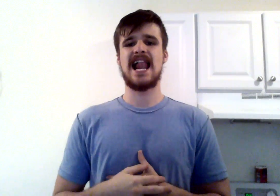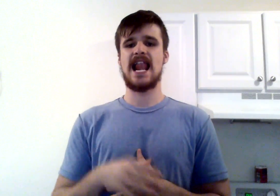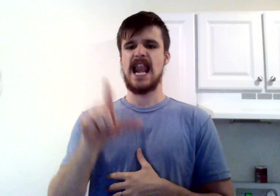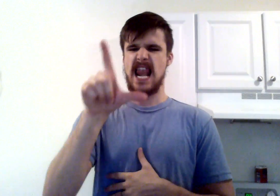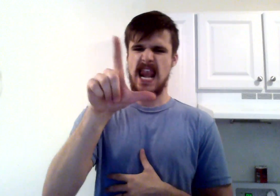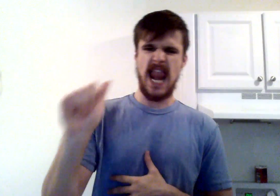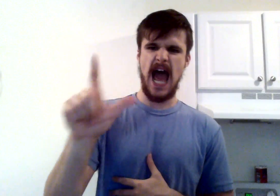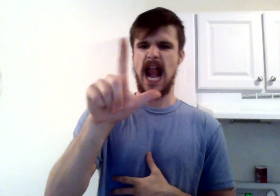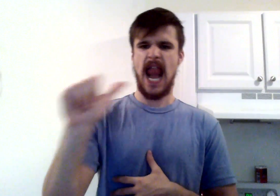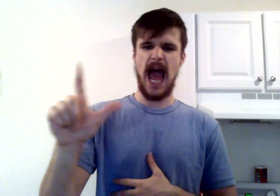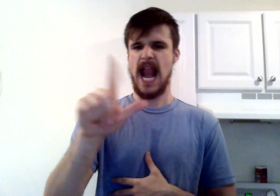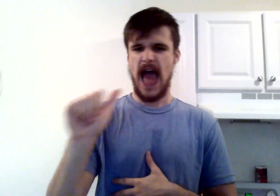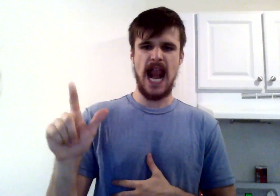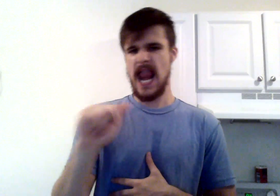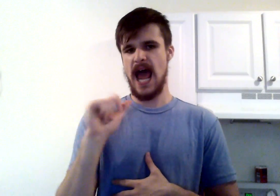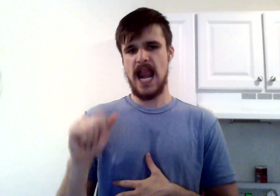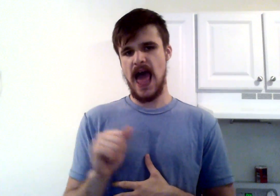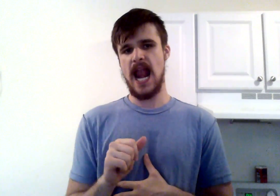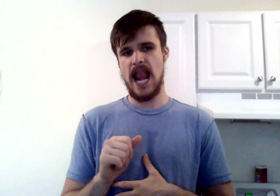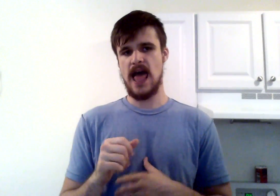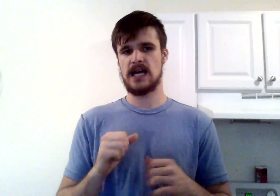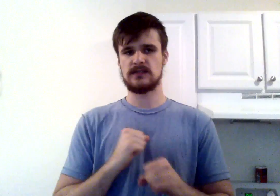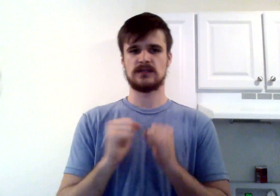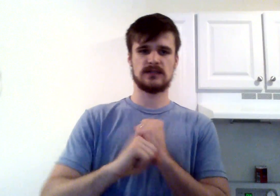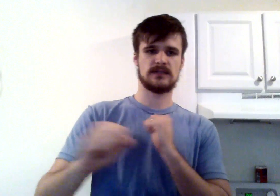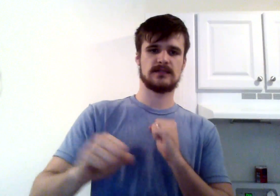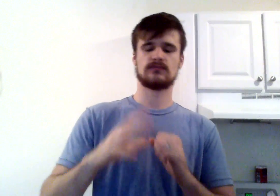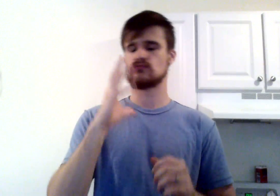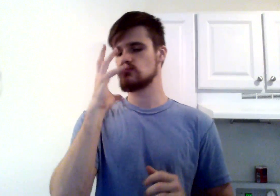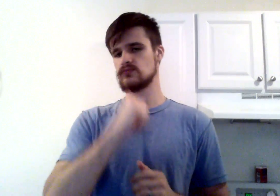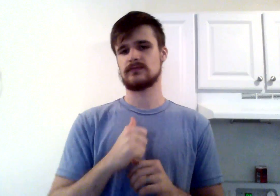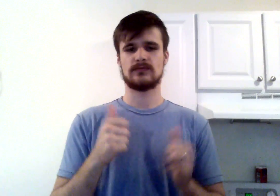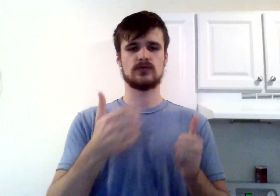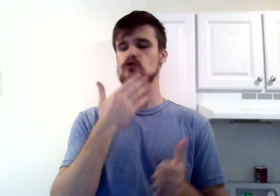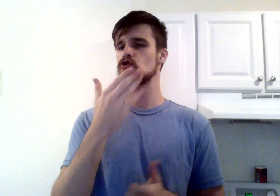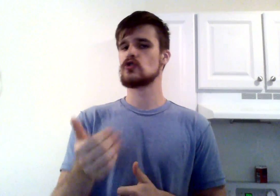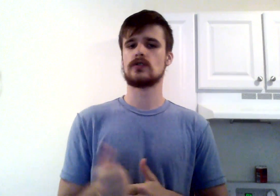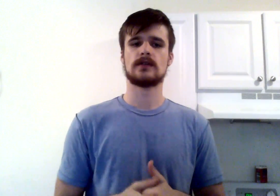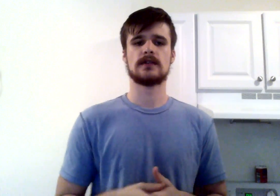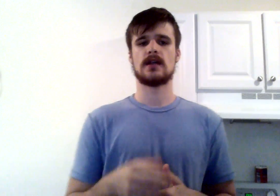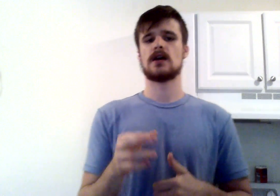la, la, la, la, la, la. Beautiful. You're getting really good at this. And then roll an R.